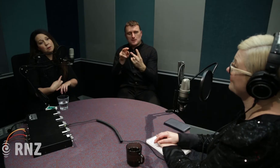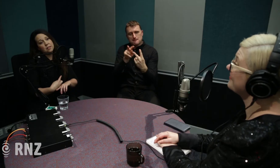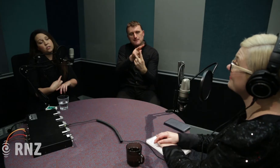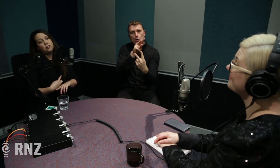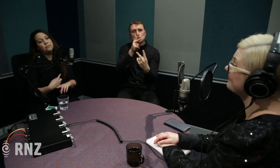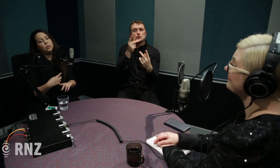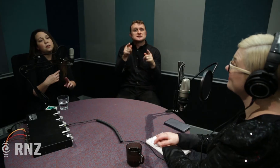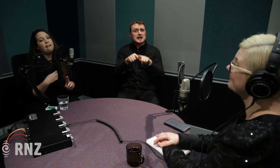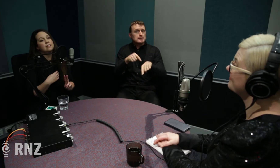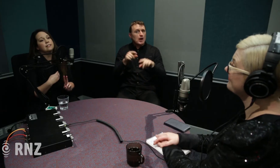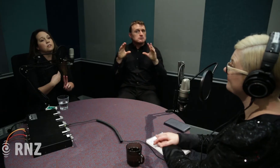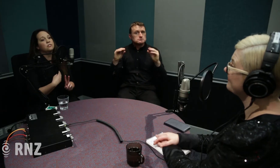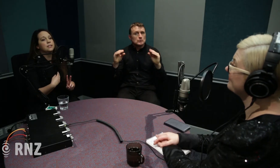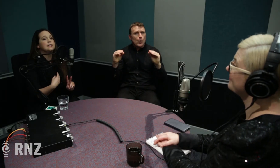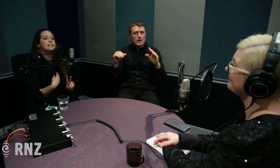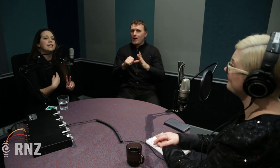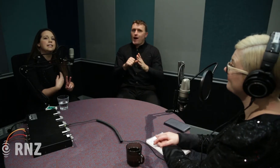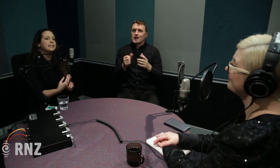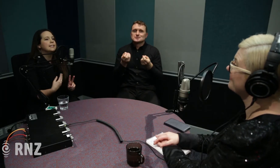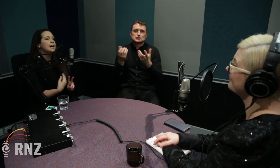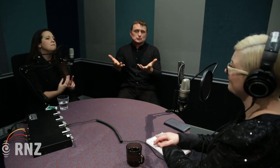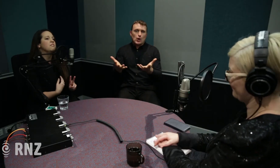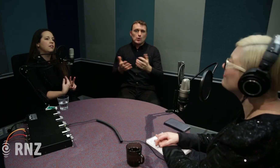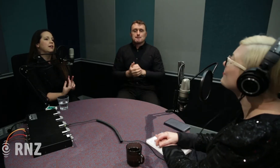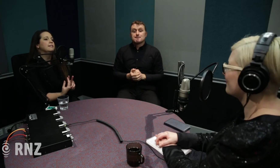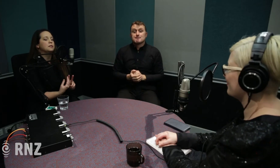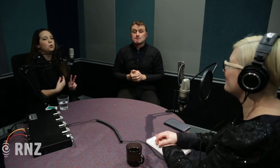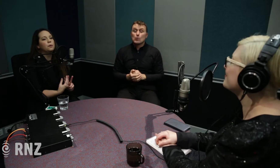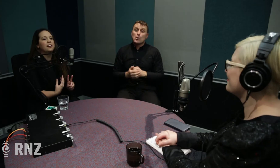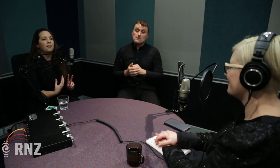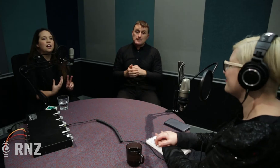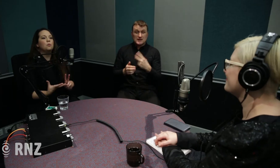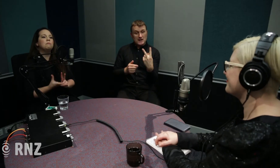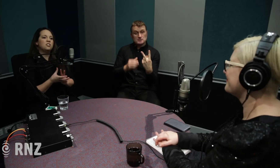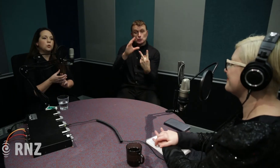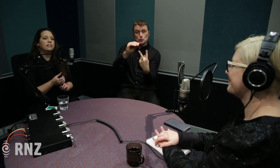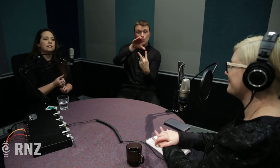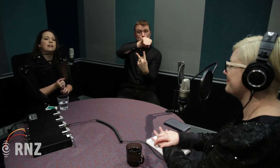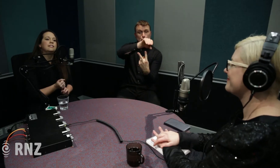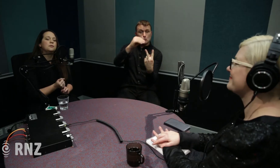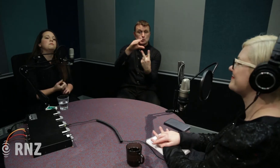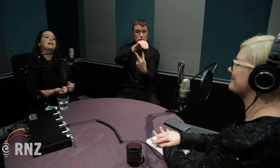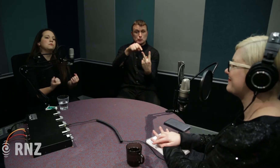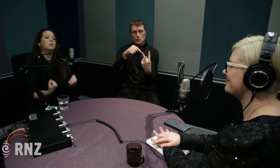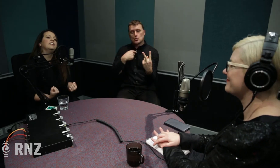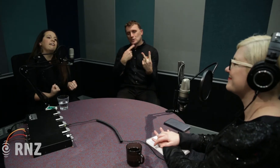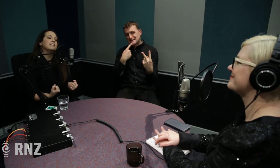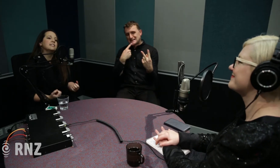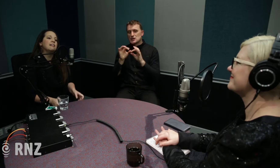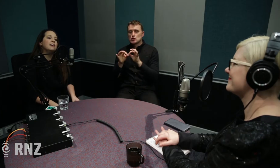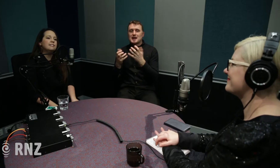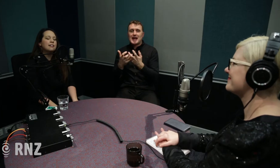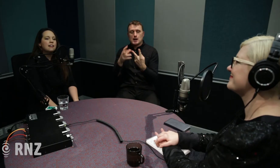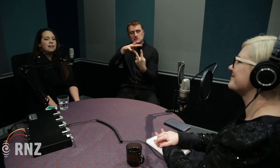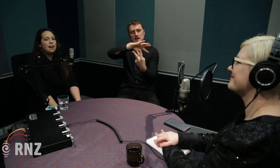lines up. So if 2 characters are sort of stating the same thing and supporting one another, we might join those lines up so it becomes one